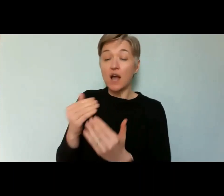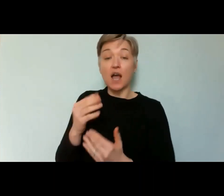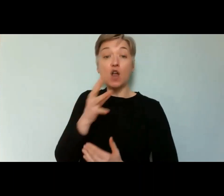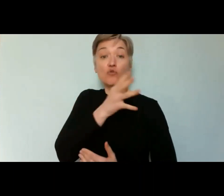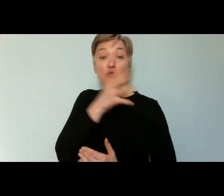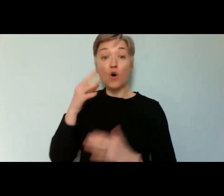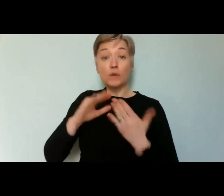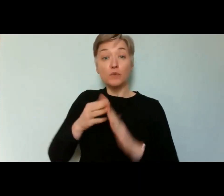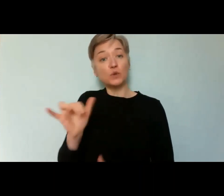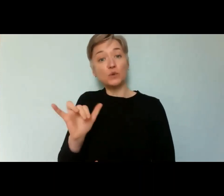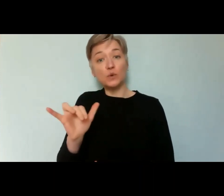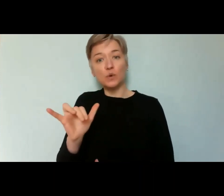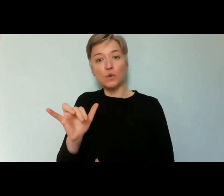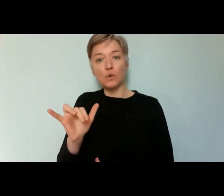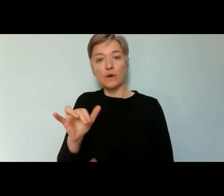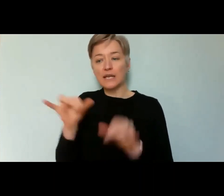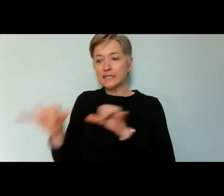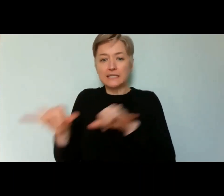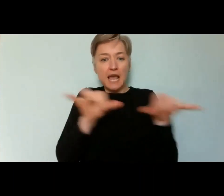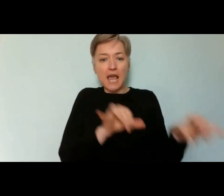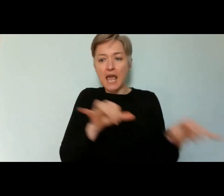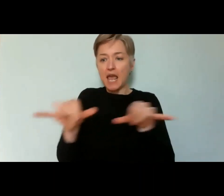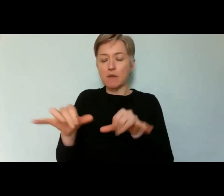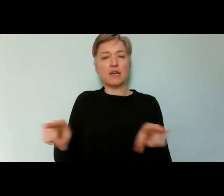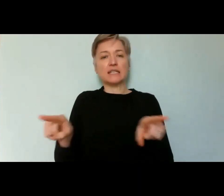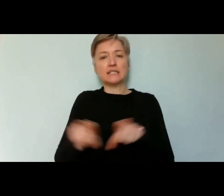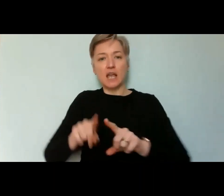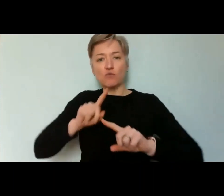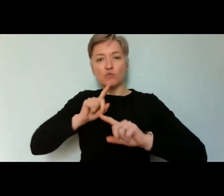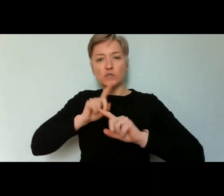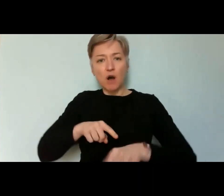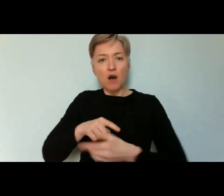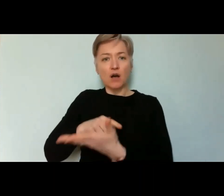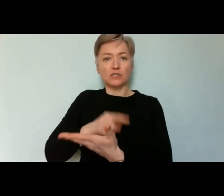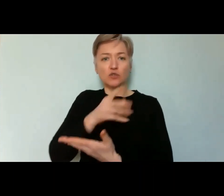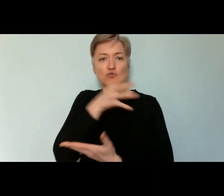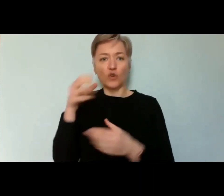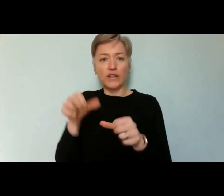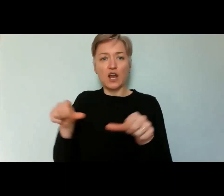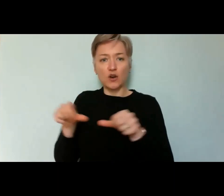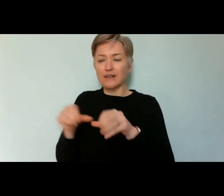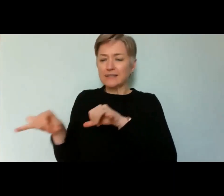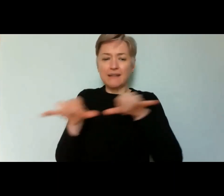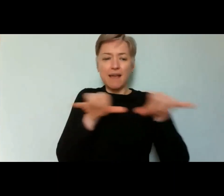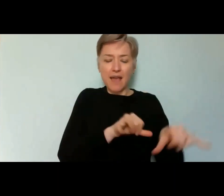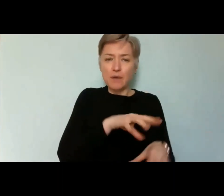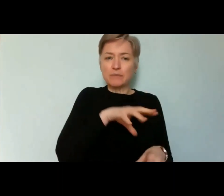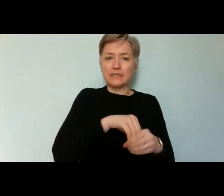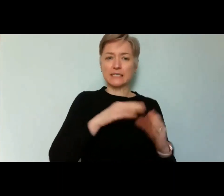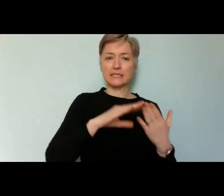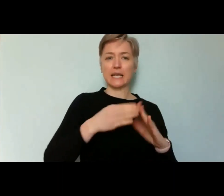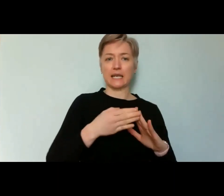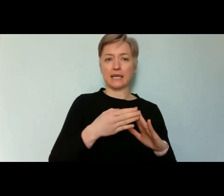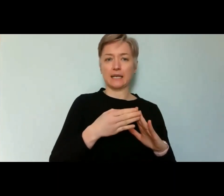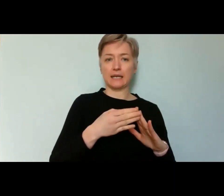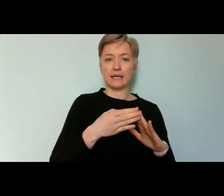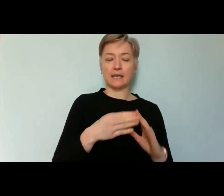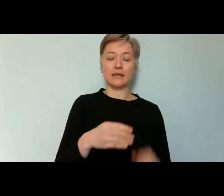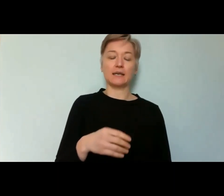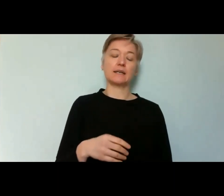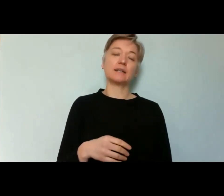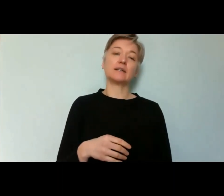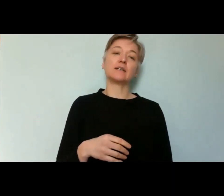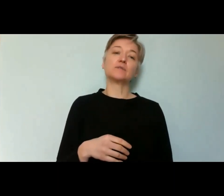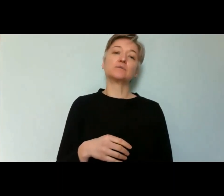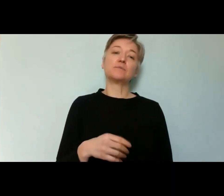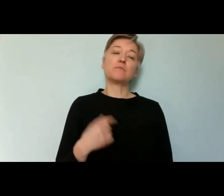and we're finding the same thing, the same responses pretty much in the rural areas that we're finding in the city. But I do think that as we begin